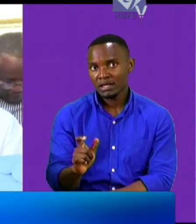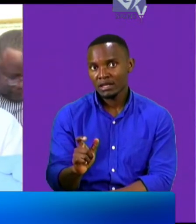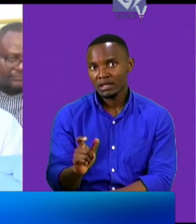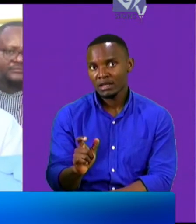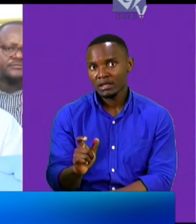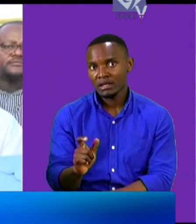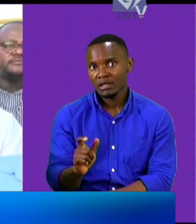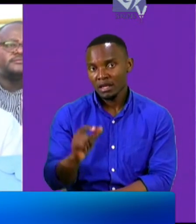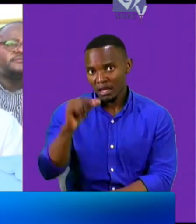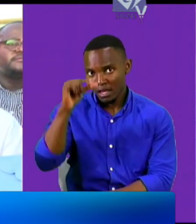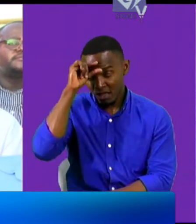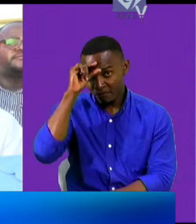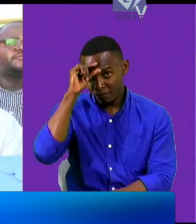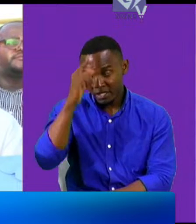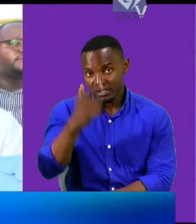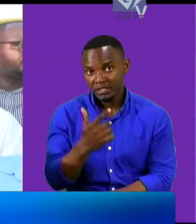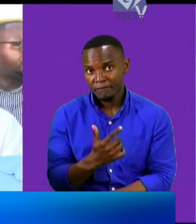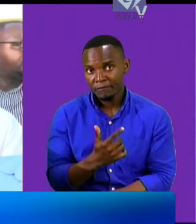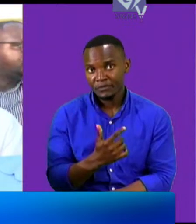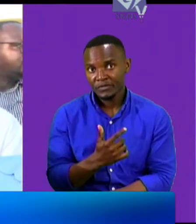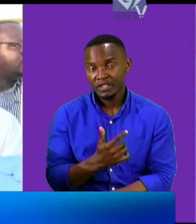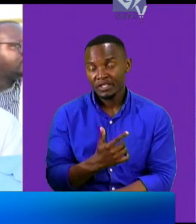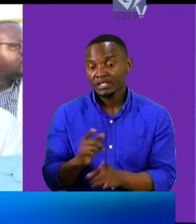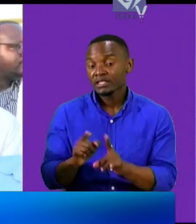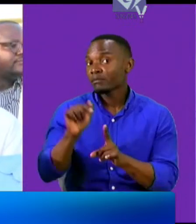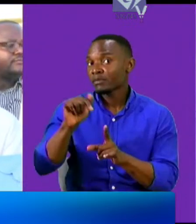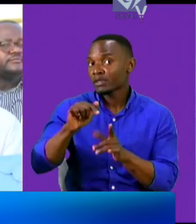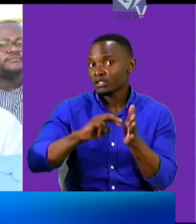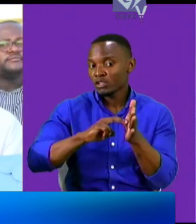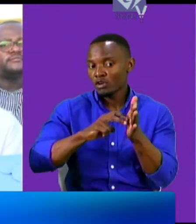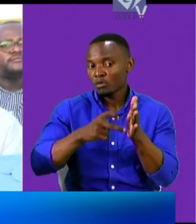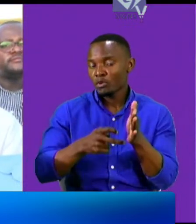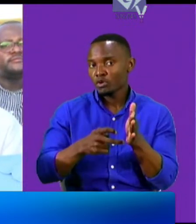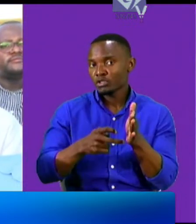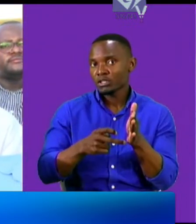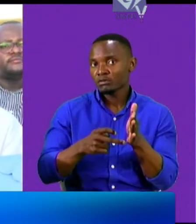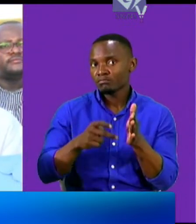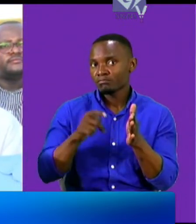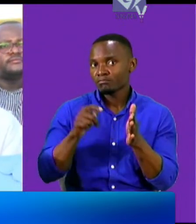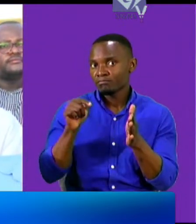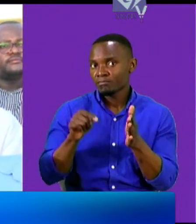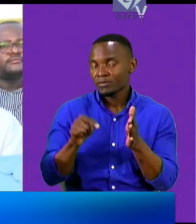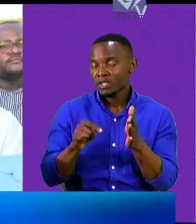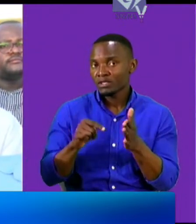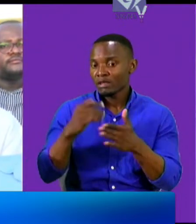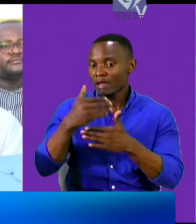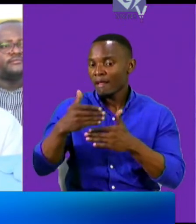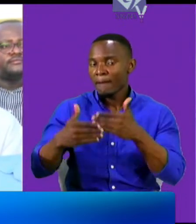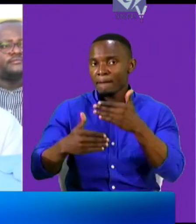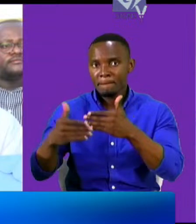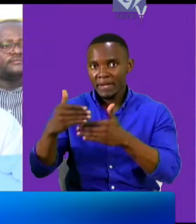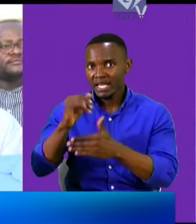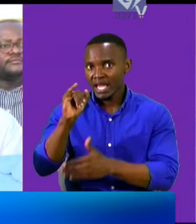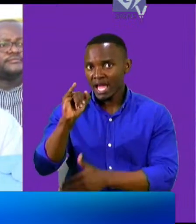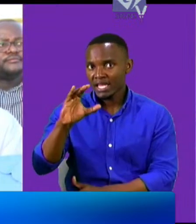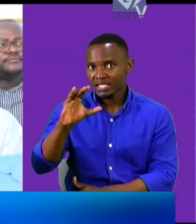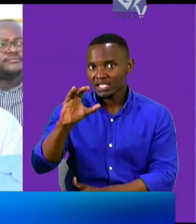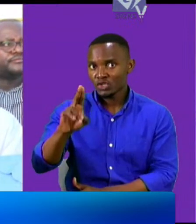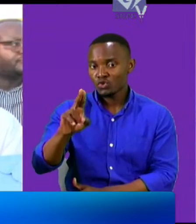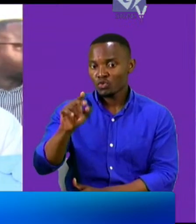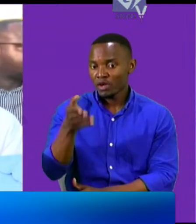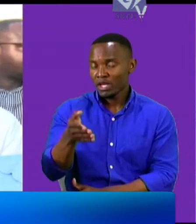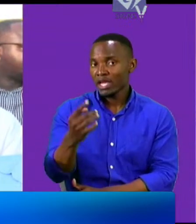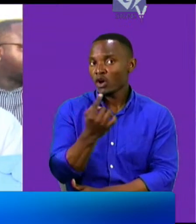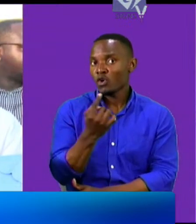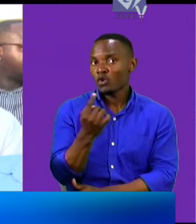of course, government. And this is a project that is not only doing the ICU here, but as you've heard,